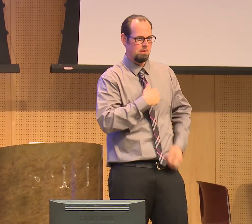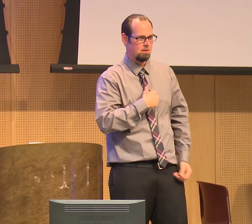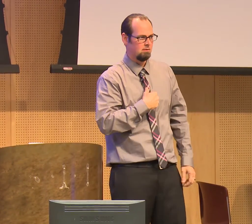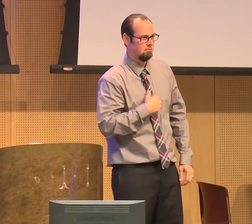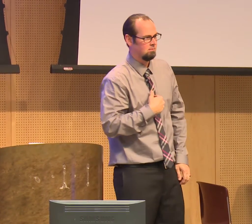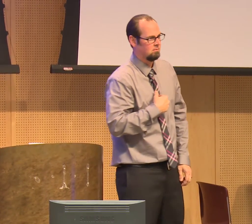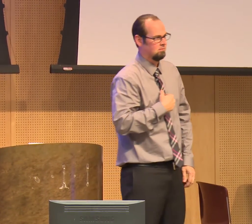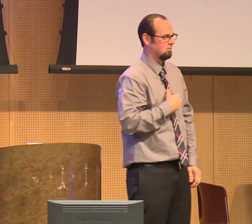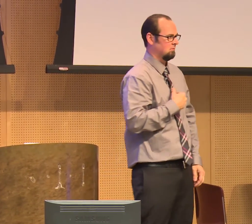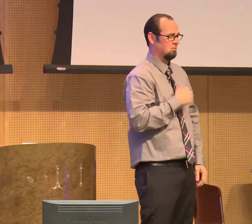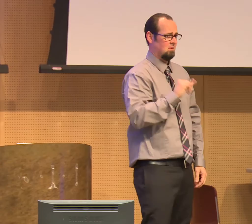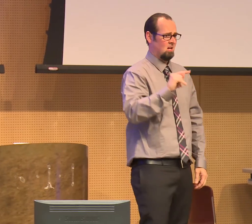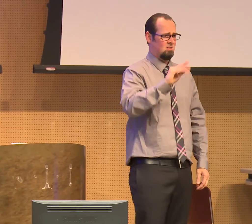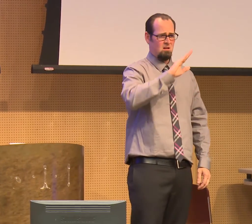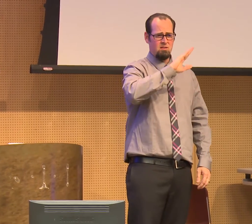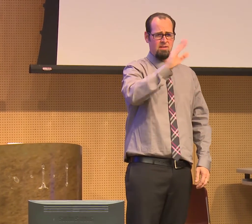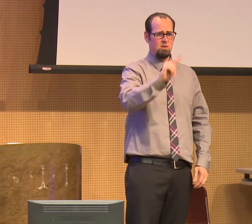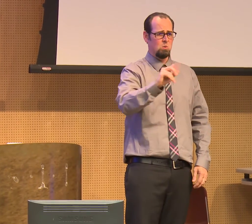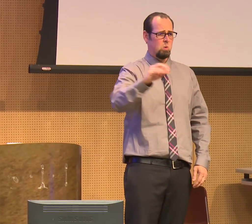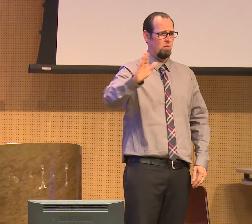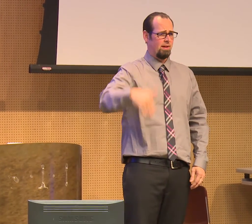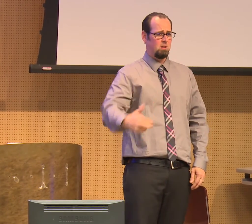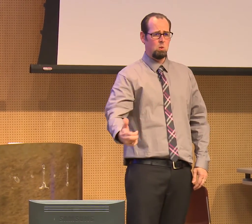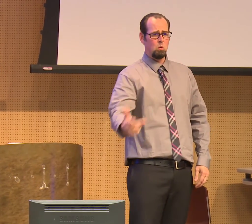in 2017, just recently.